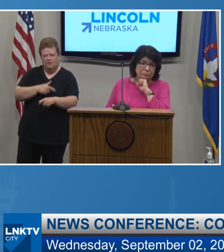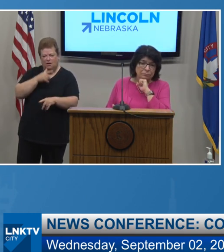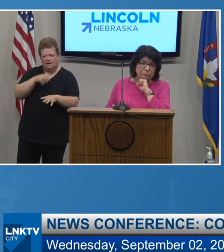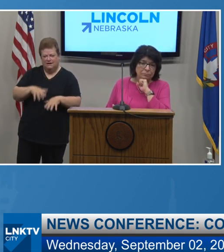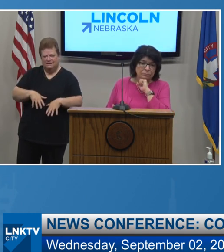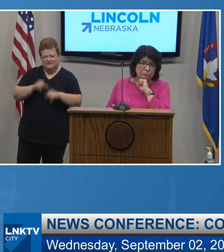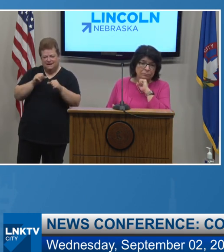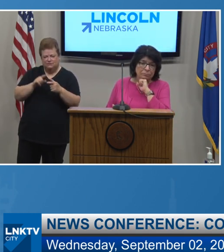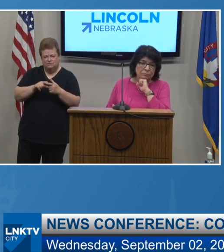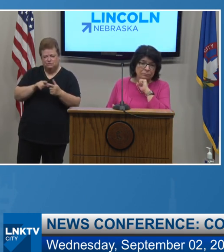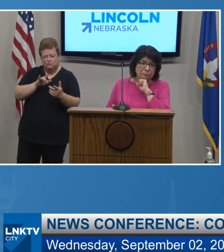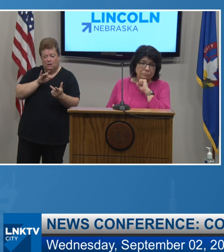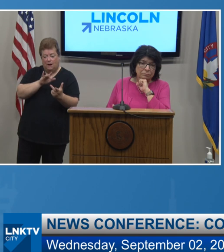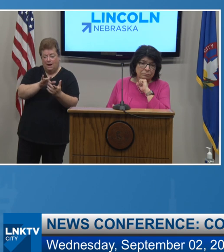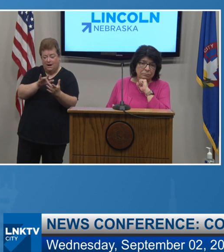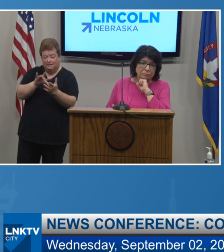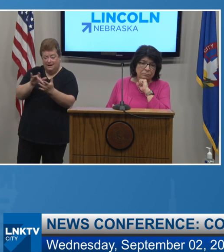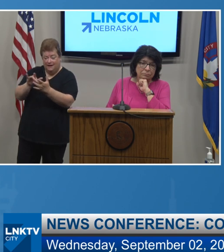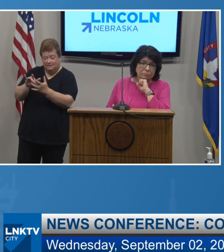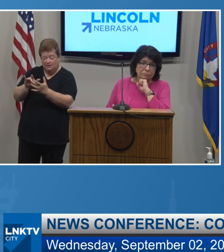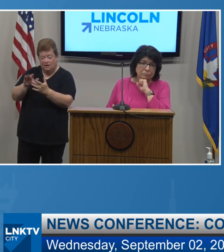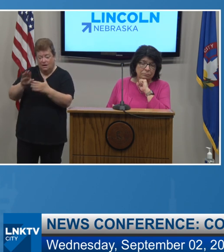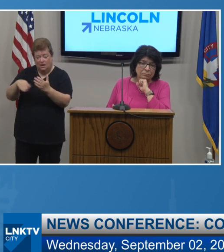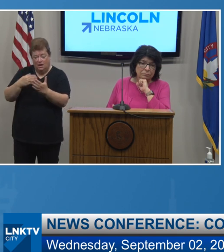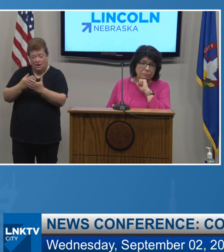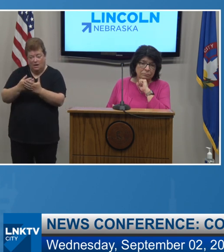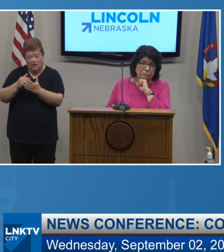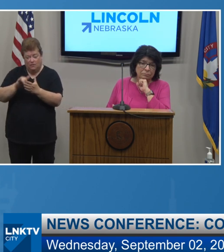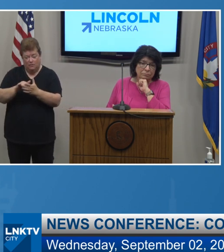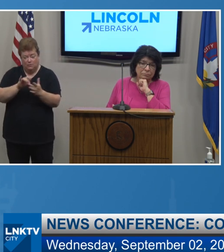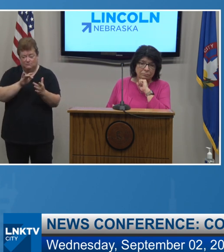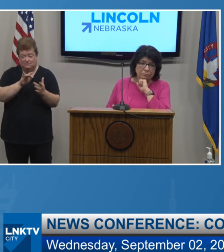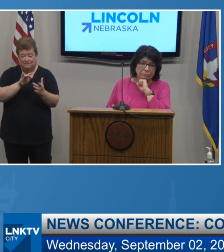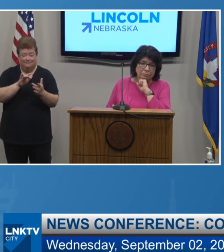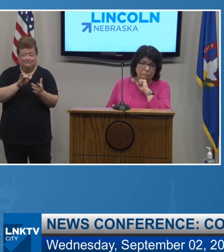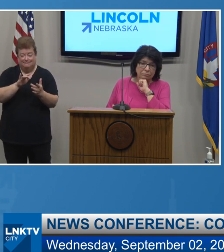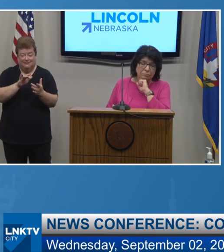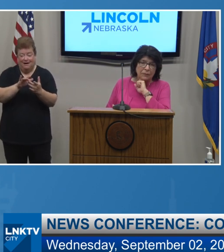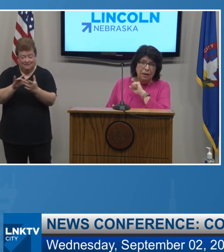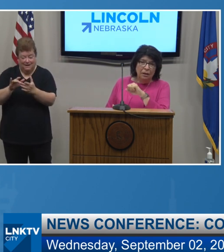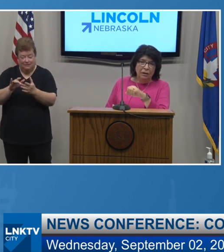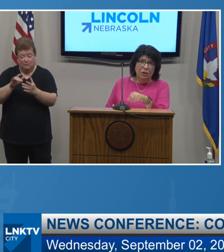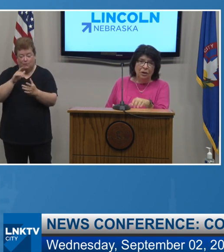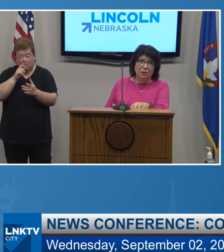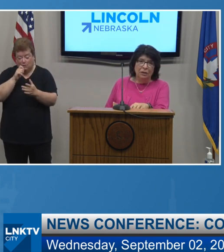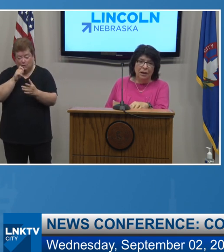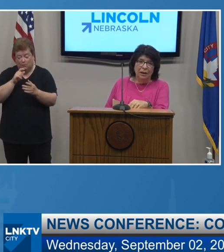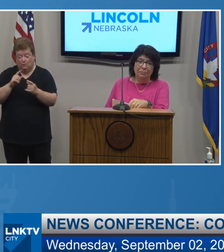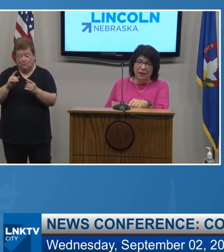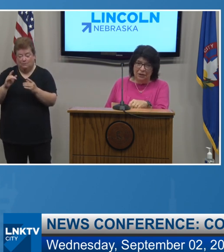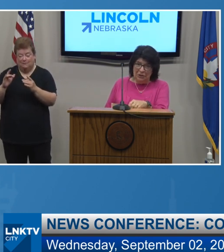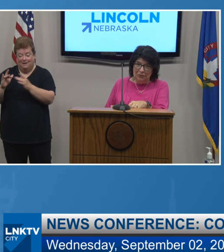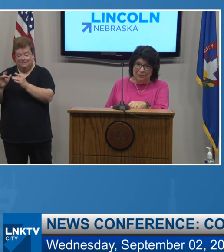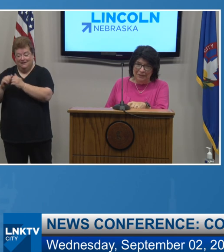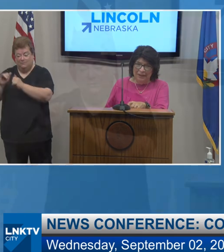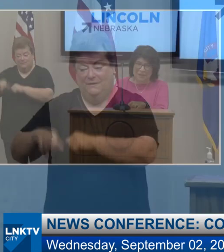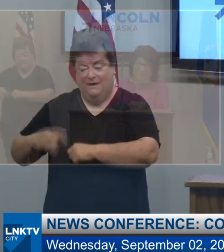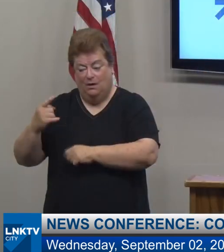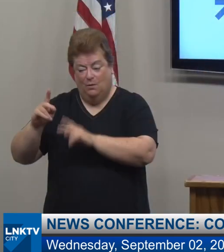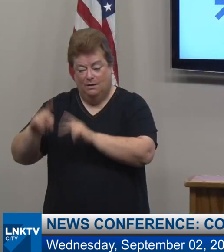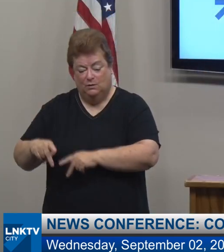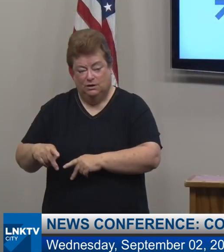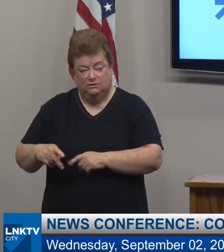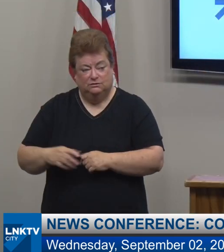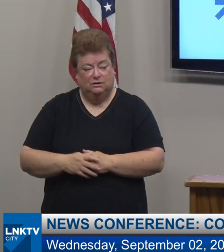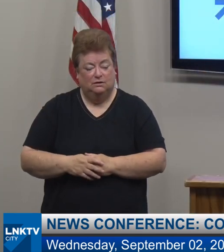to contact all of those high-risk close contacts of a person who tests positive? You know, I do.